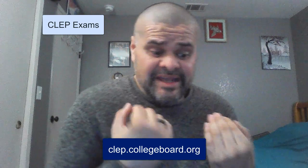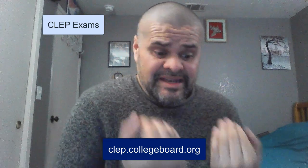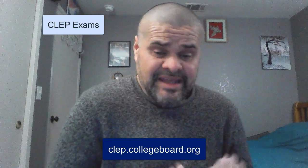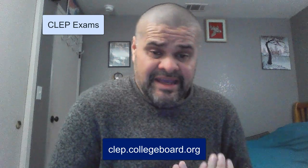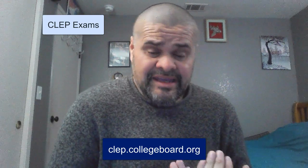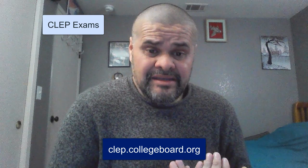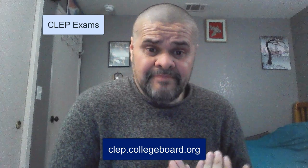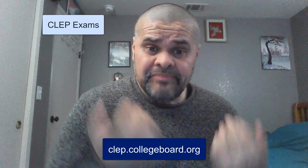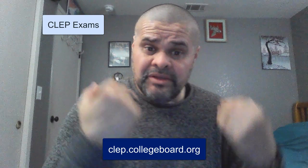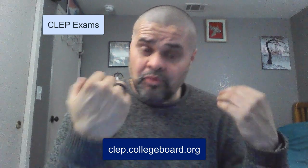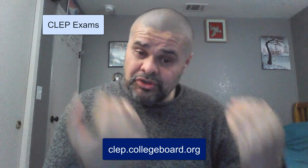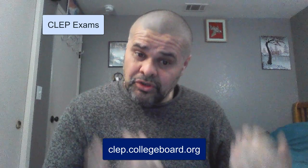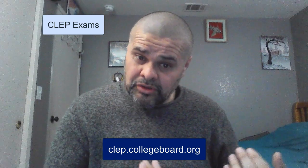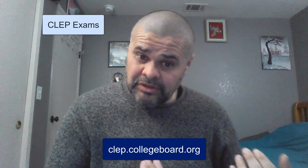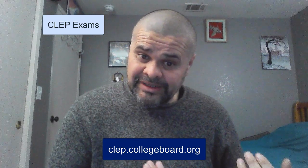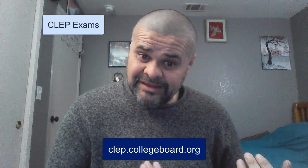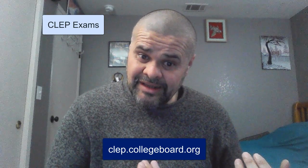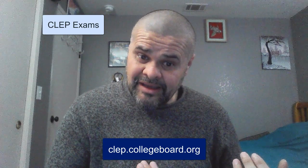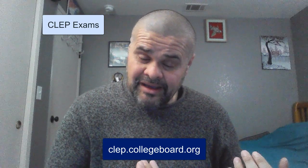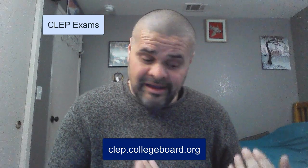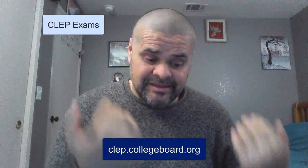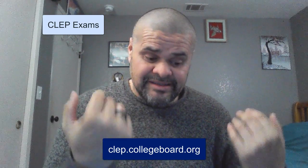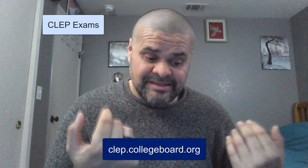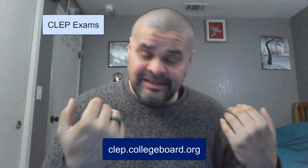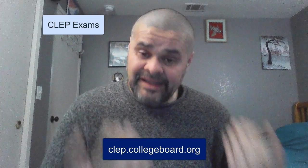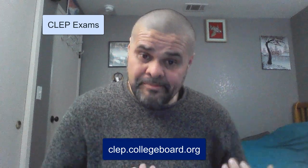and when you go look at the